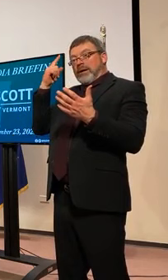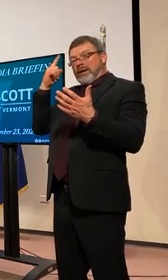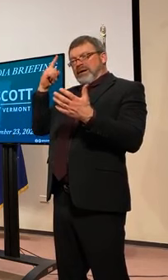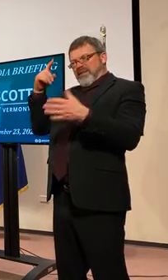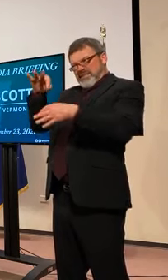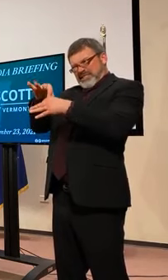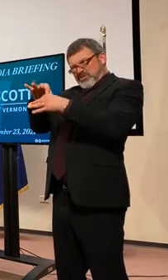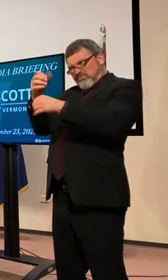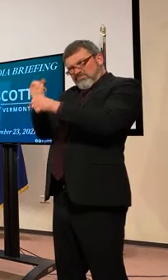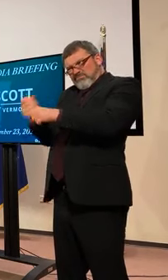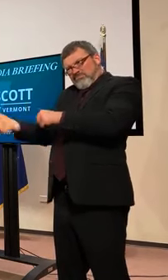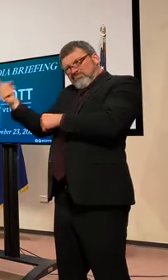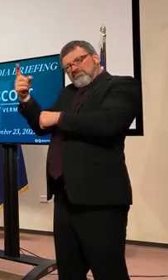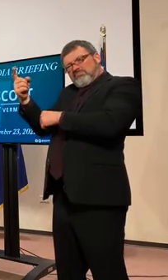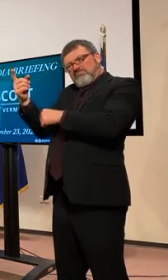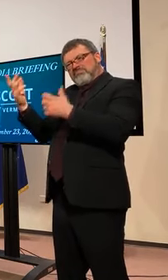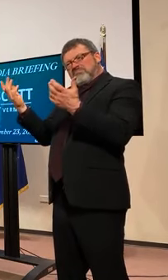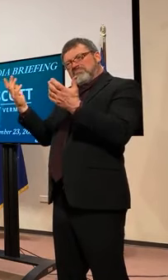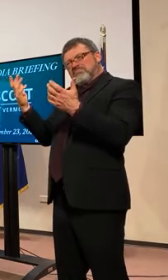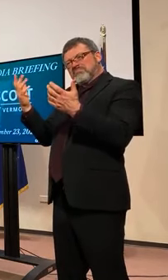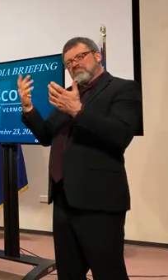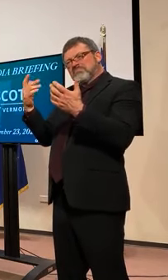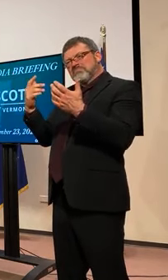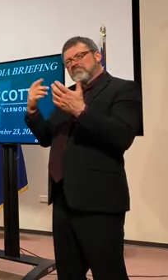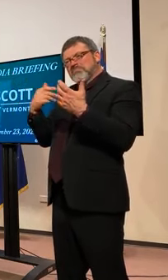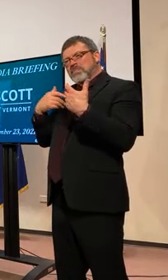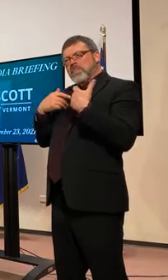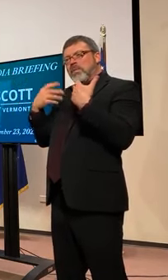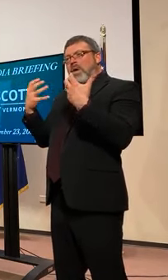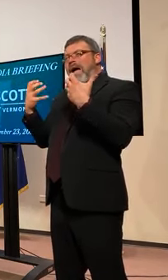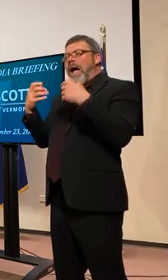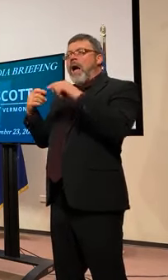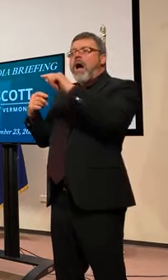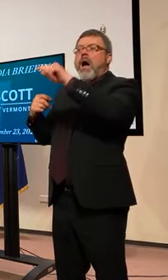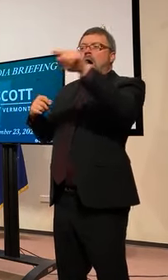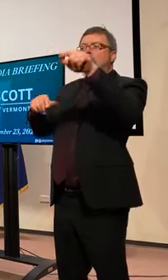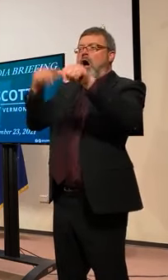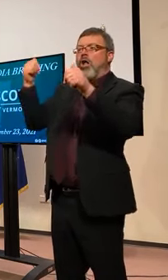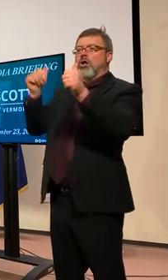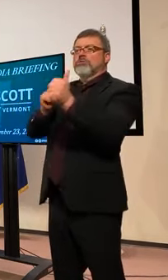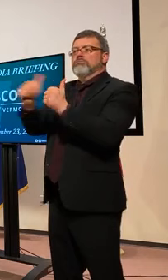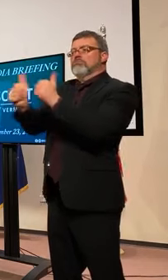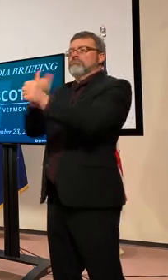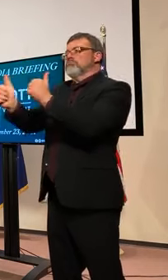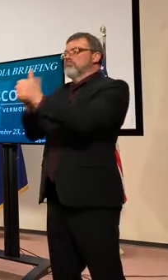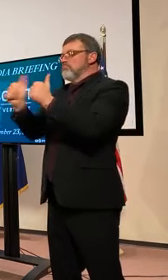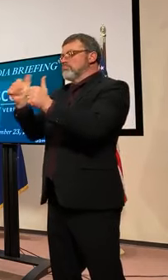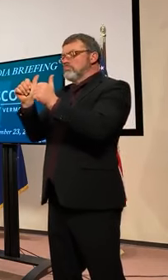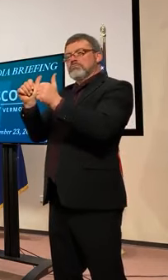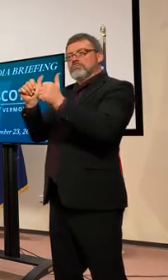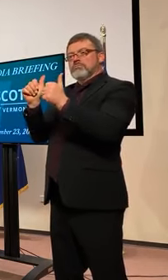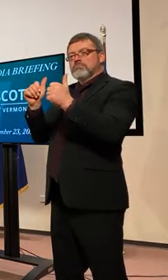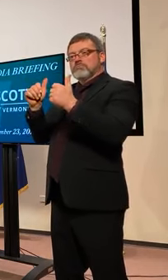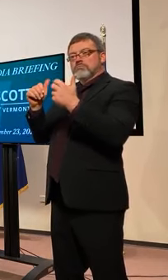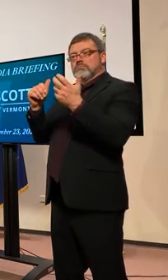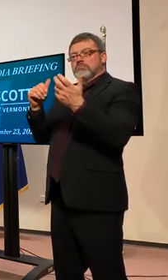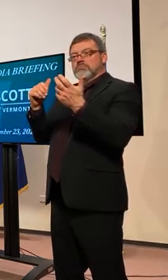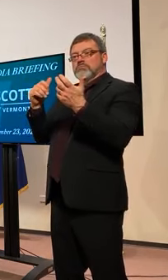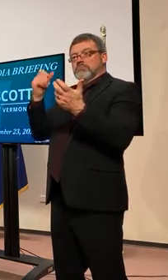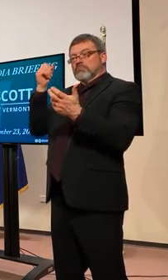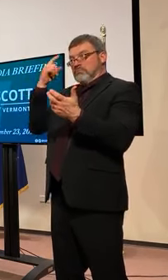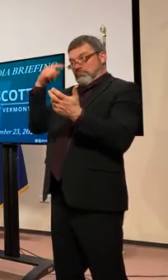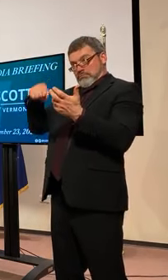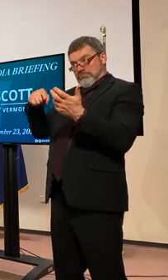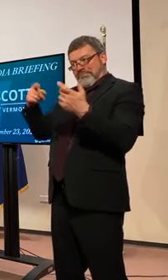expect there will be a number of other candidates stepping up for this possibly once-in-a-lifetime opportunity